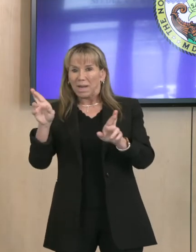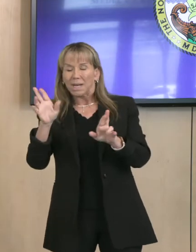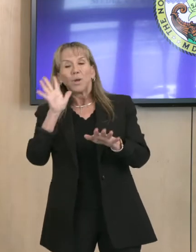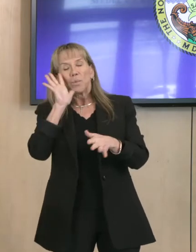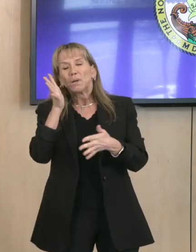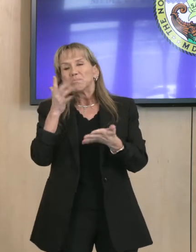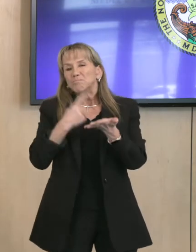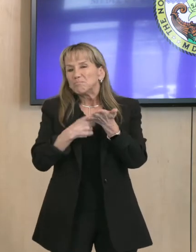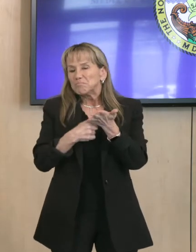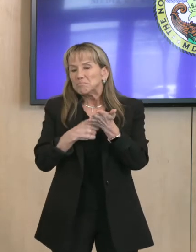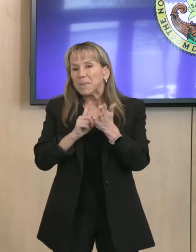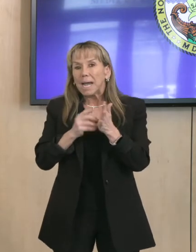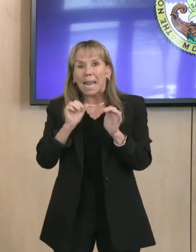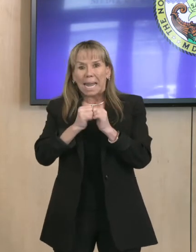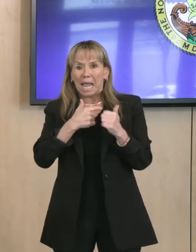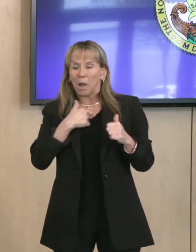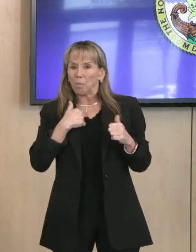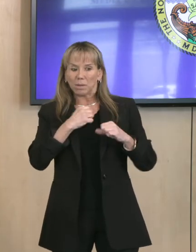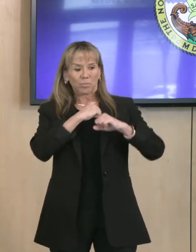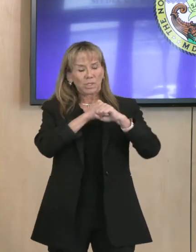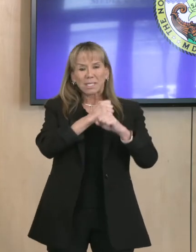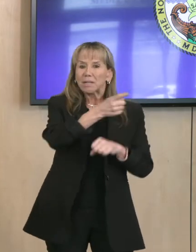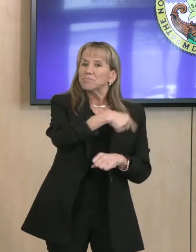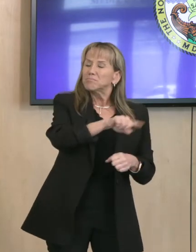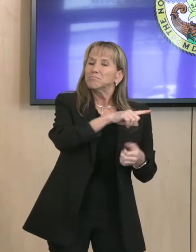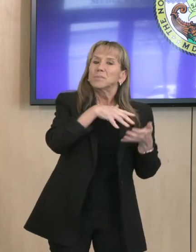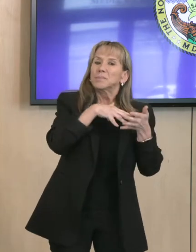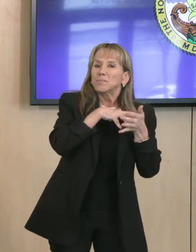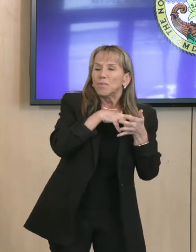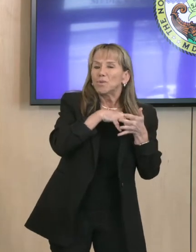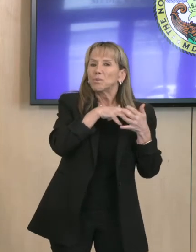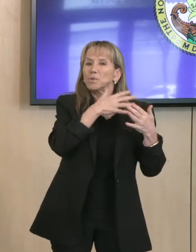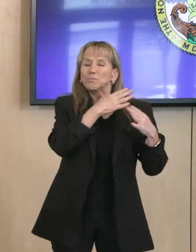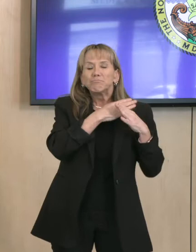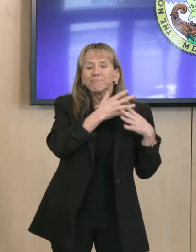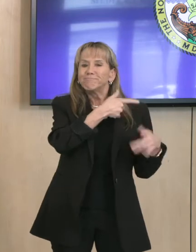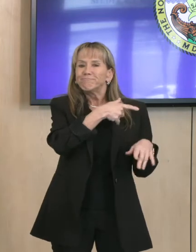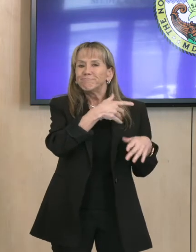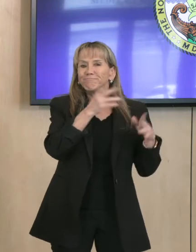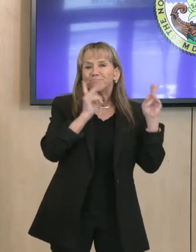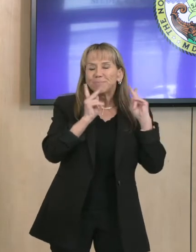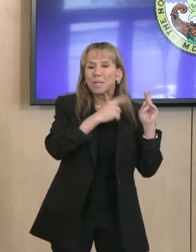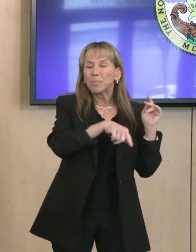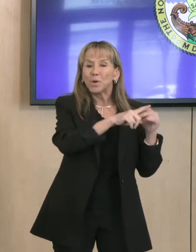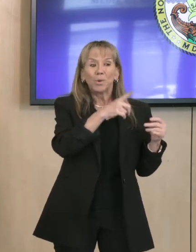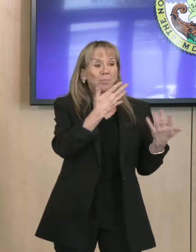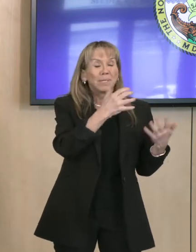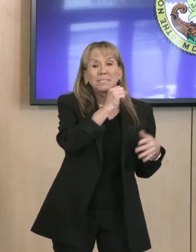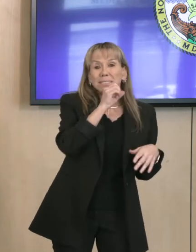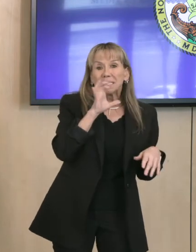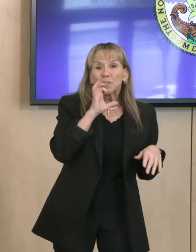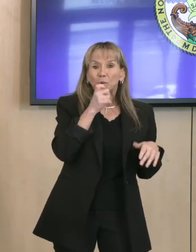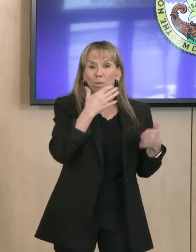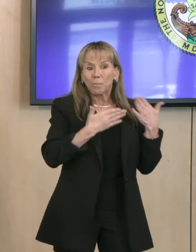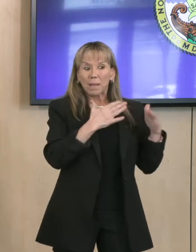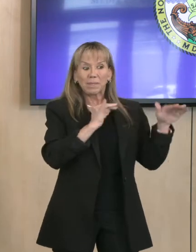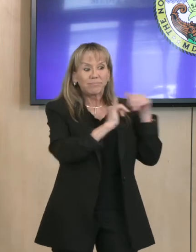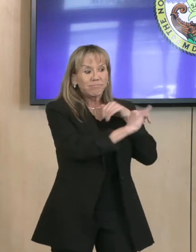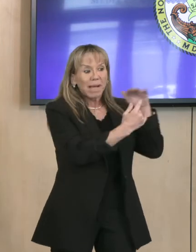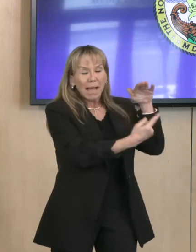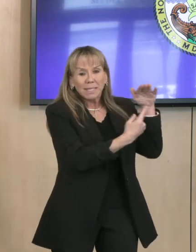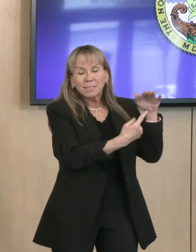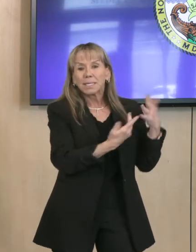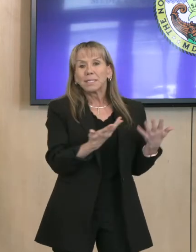we all take to help our most vulnerable populations, to help our seniors who may be isolated, to help our communities who may be most